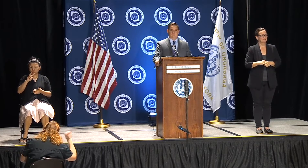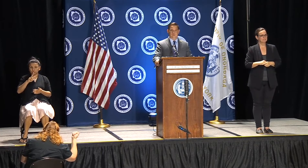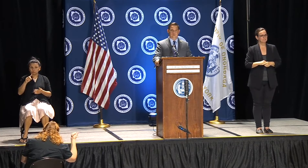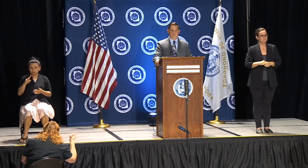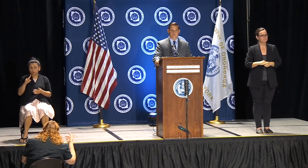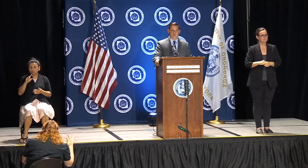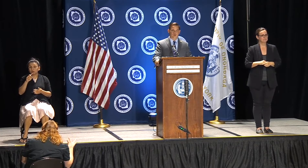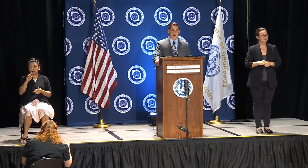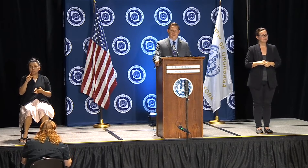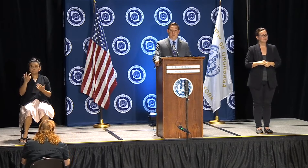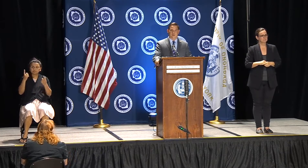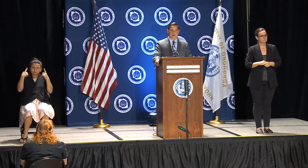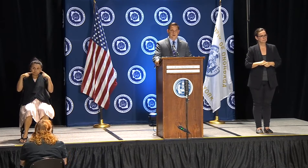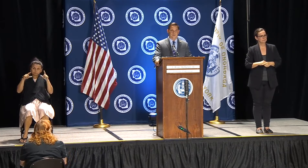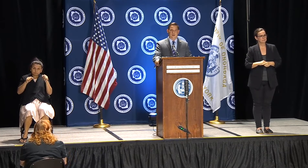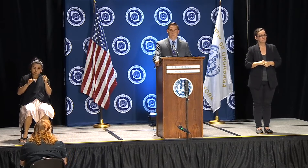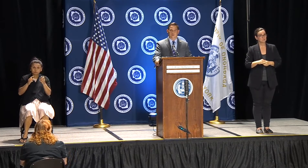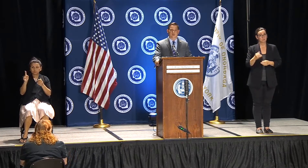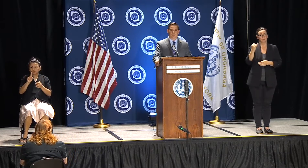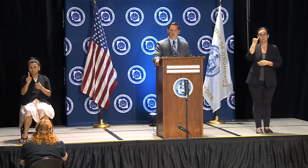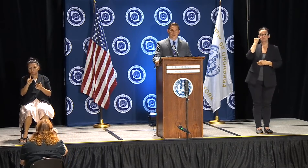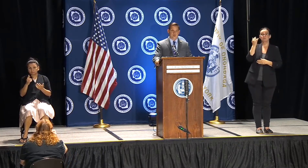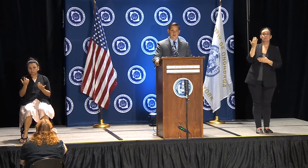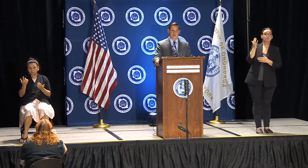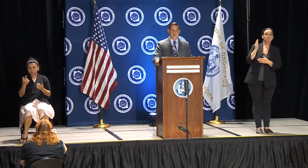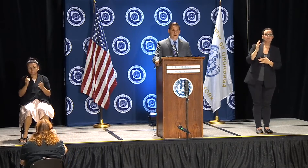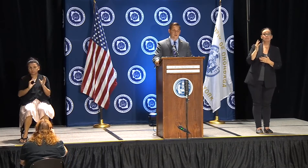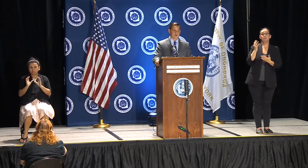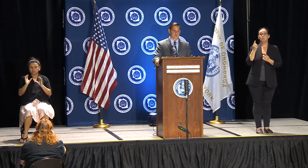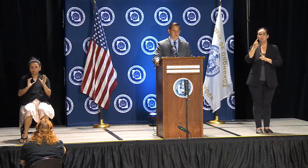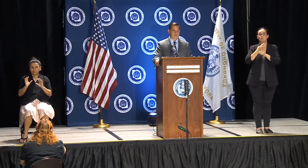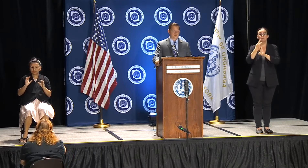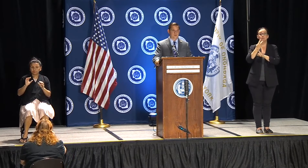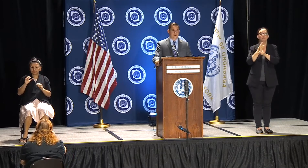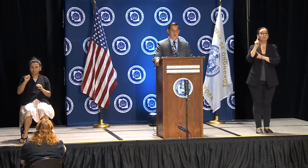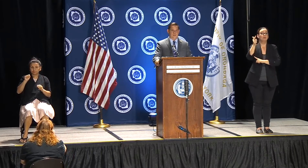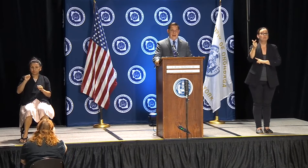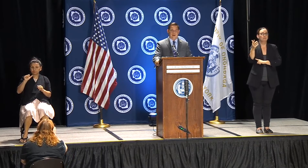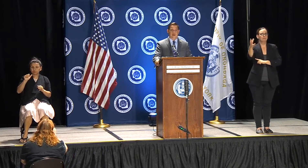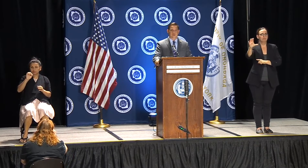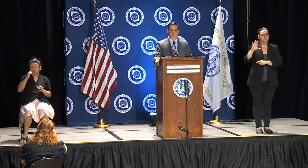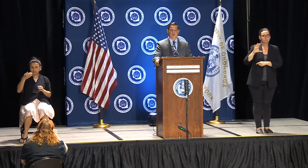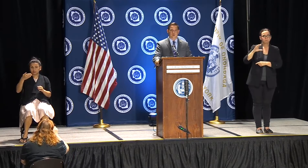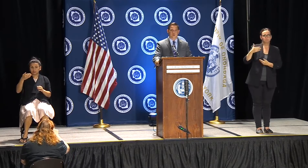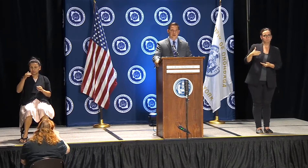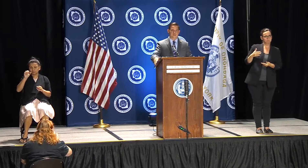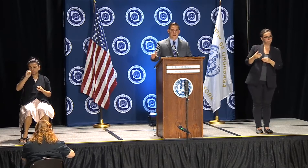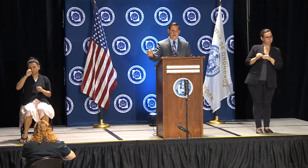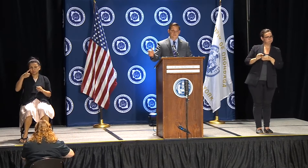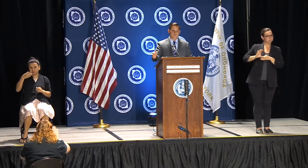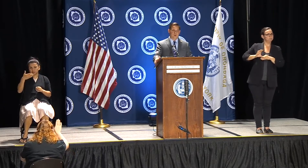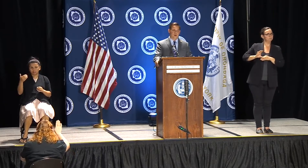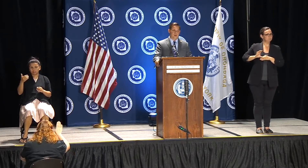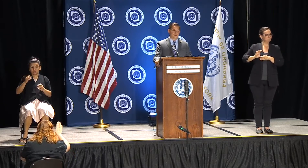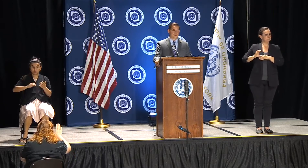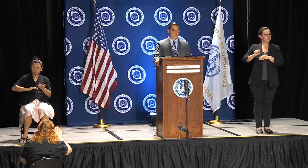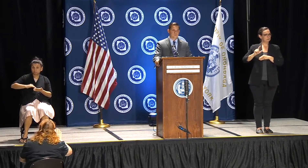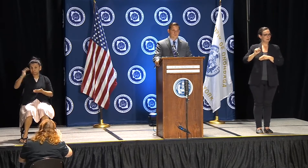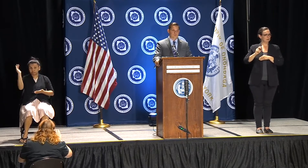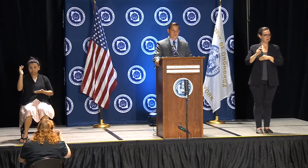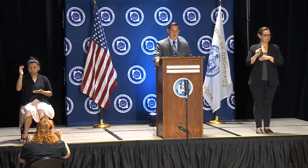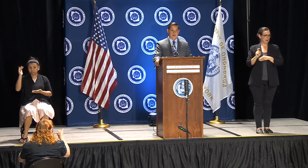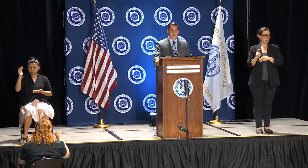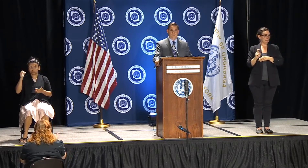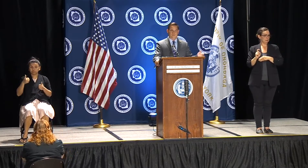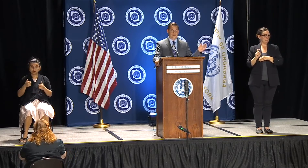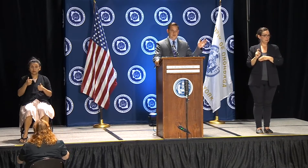can get drastically better. I don't think it will get drastically better. I think it will still be bad. I just don't think it will be as bad.